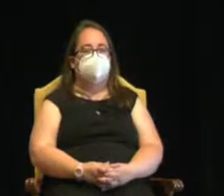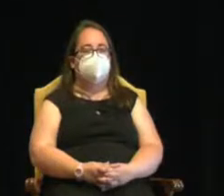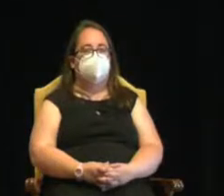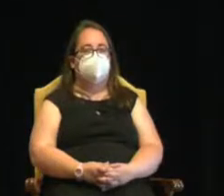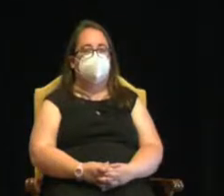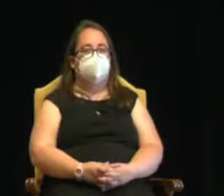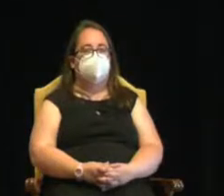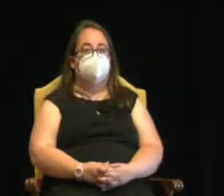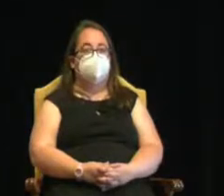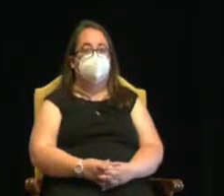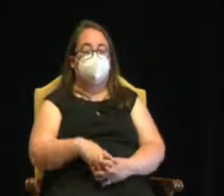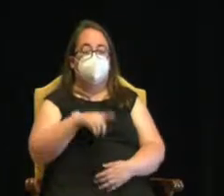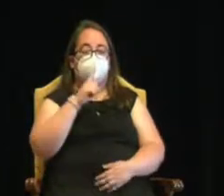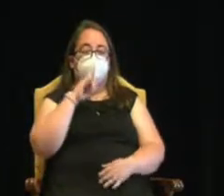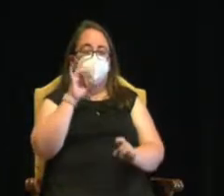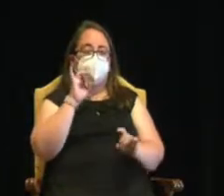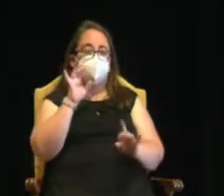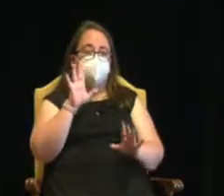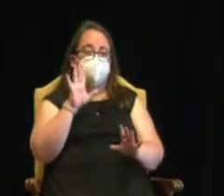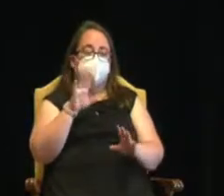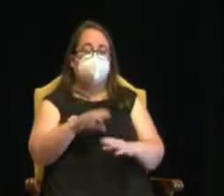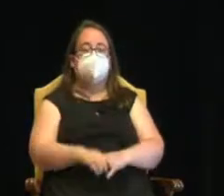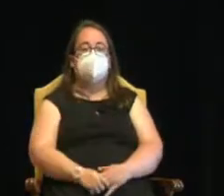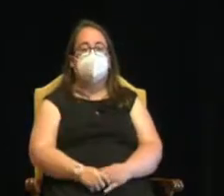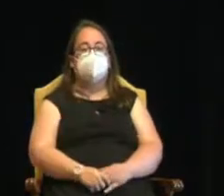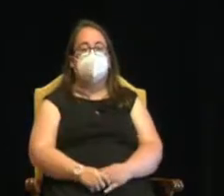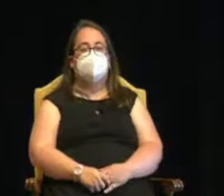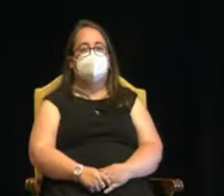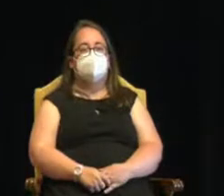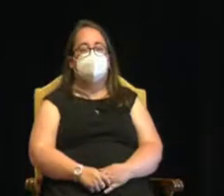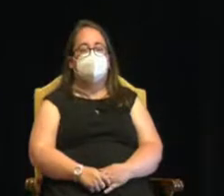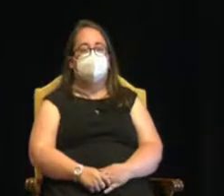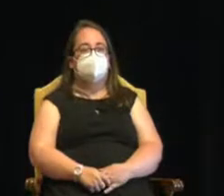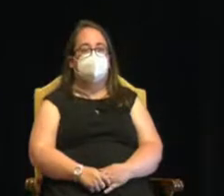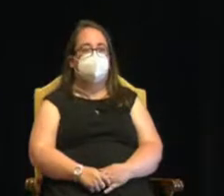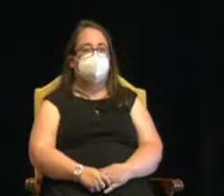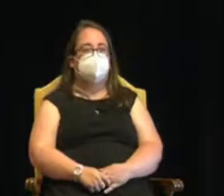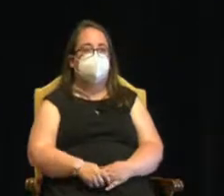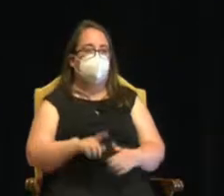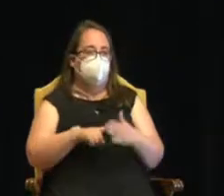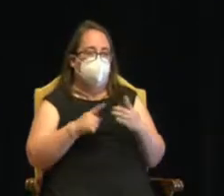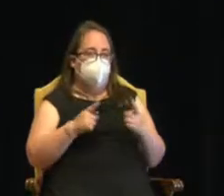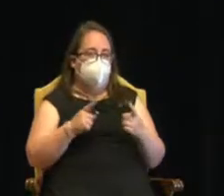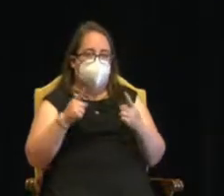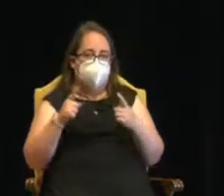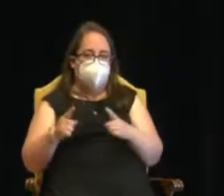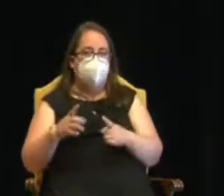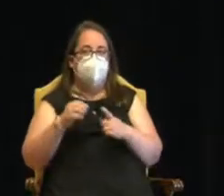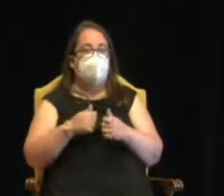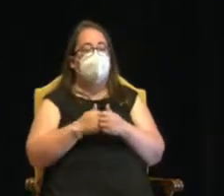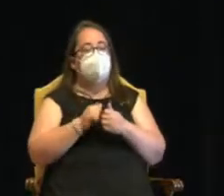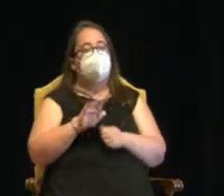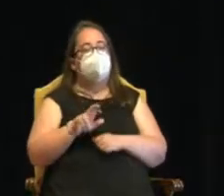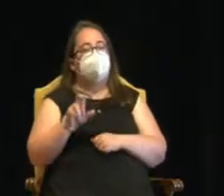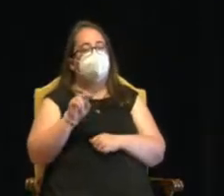it's pretty gruesome. I don't, you know, lie about that. And it goes where it goes. And I think it follows its own